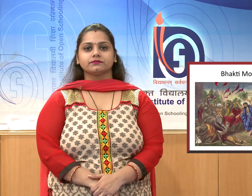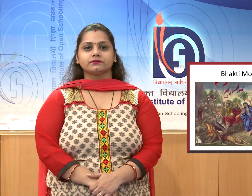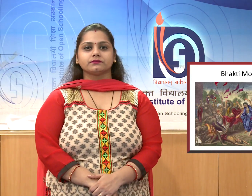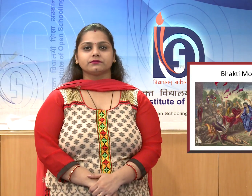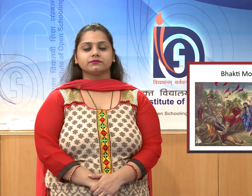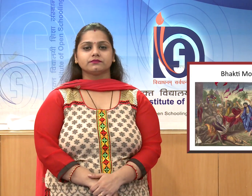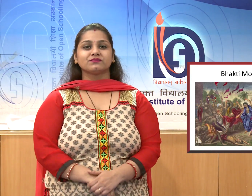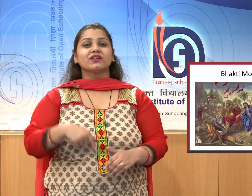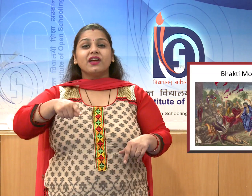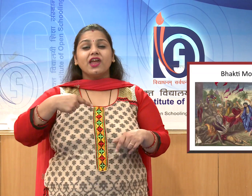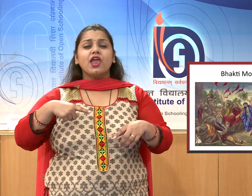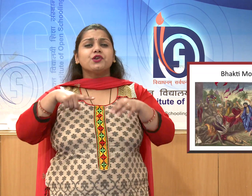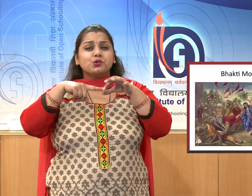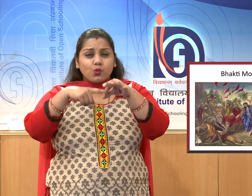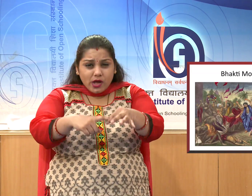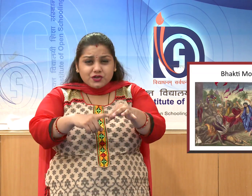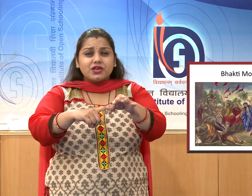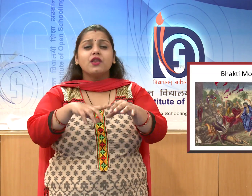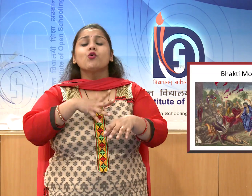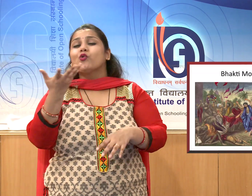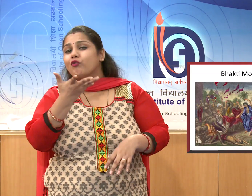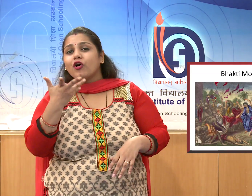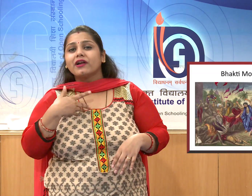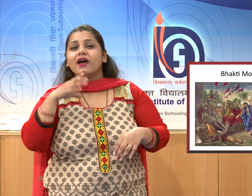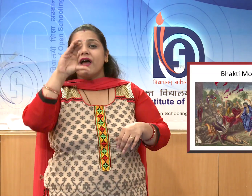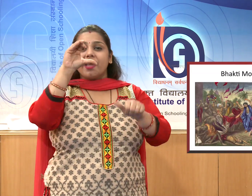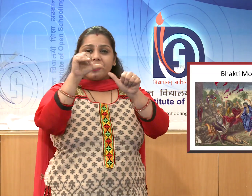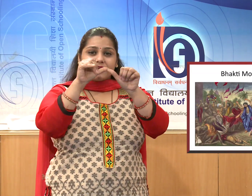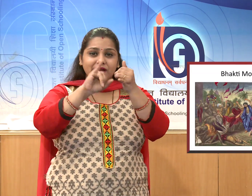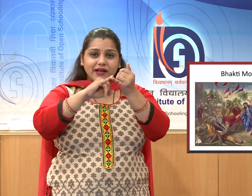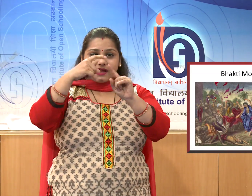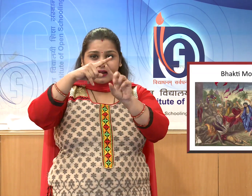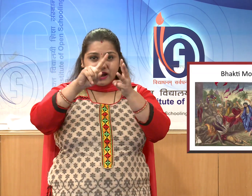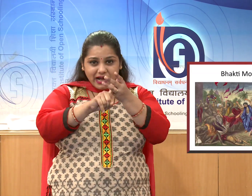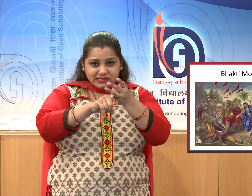It questioned the caste system and the authority of Brahmins.